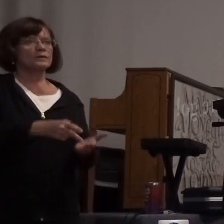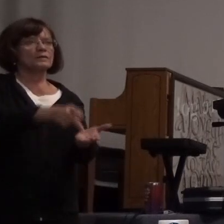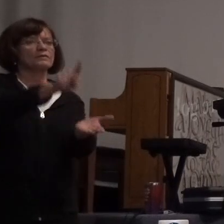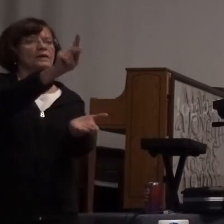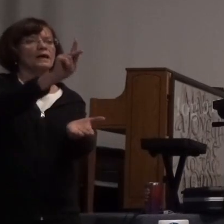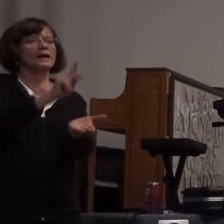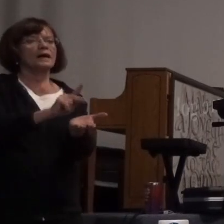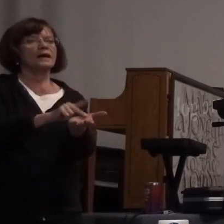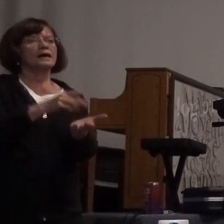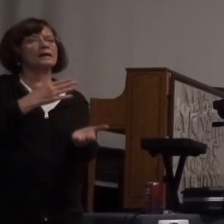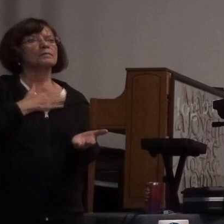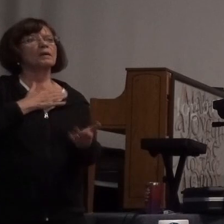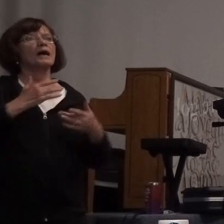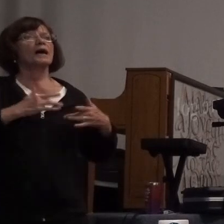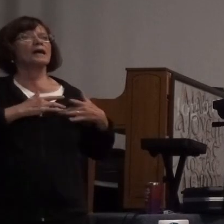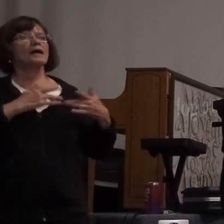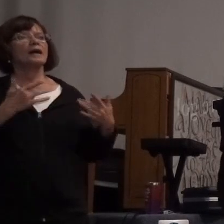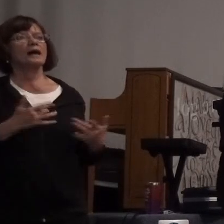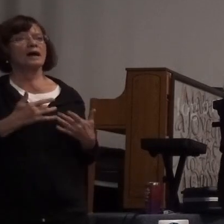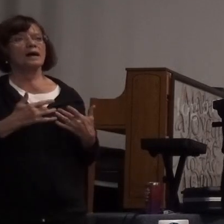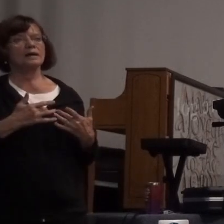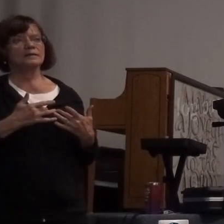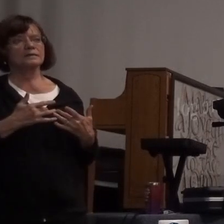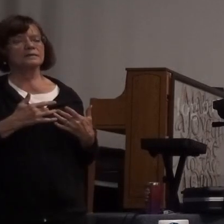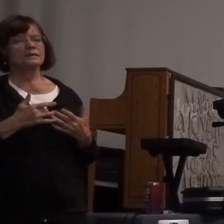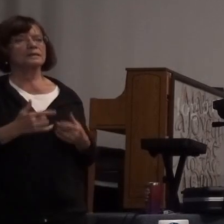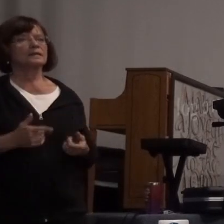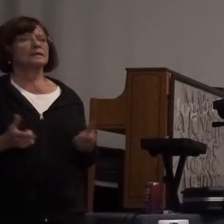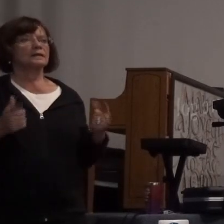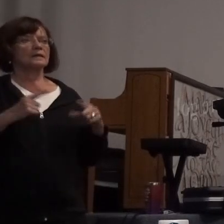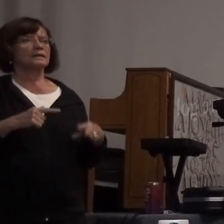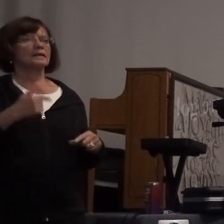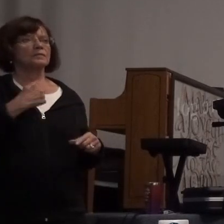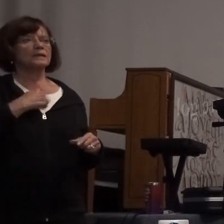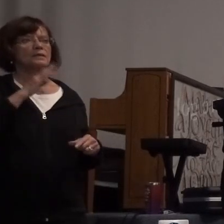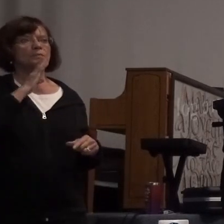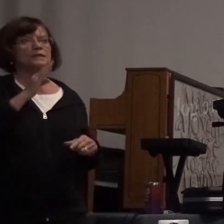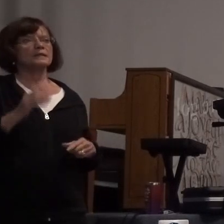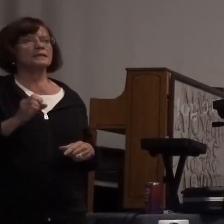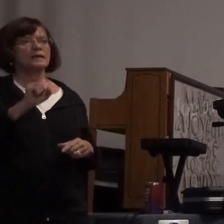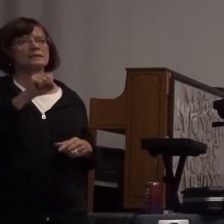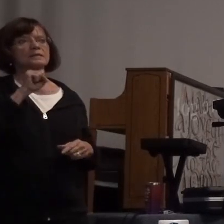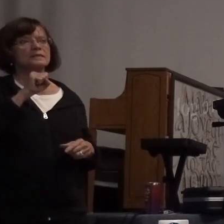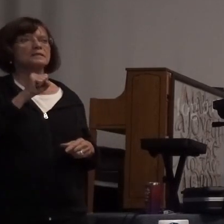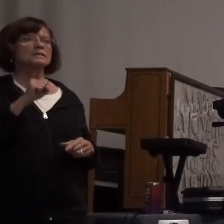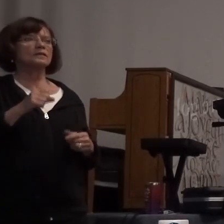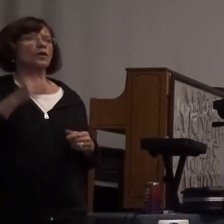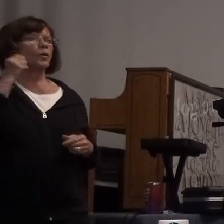Purify my heart, let me be.